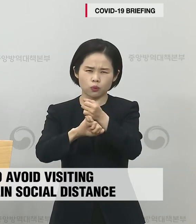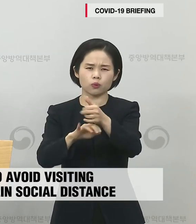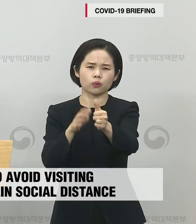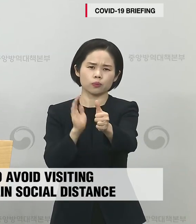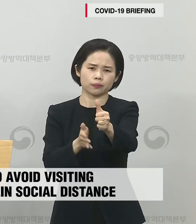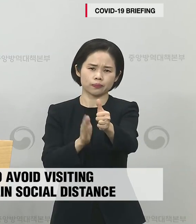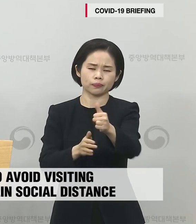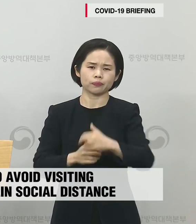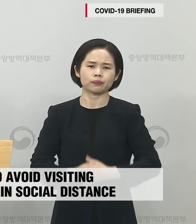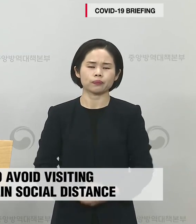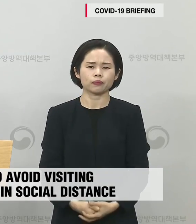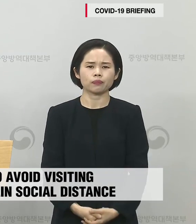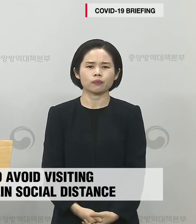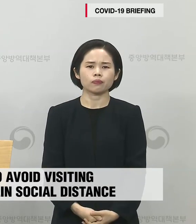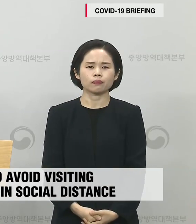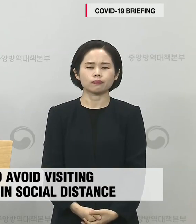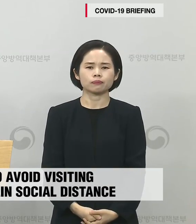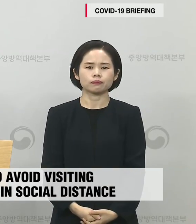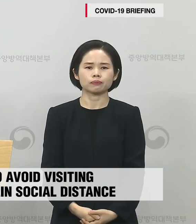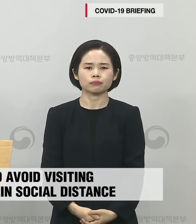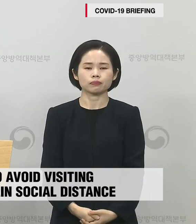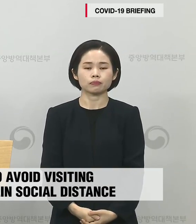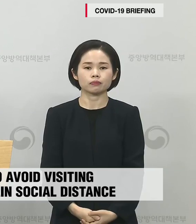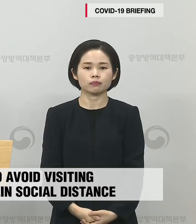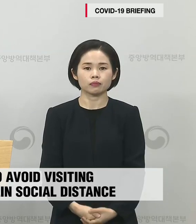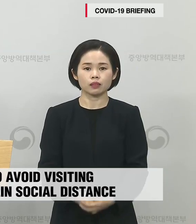get tested as soon as possible as well.